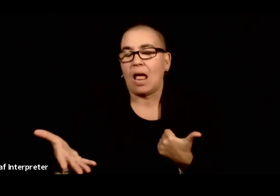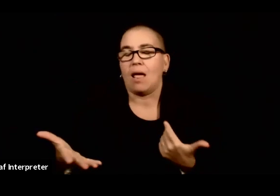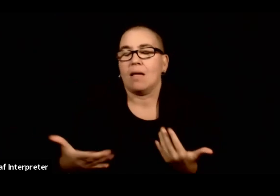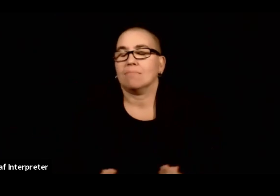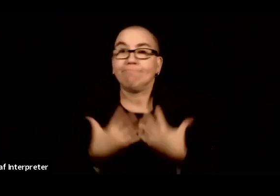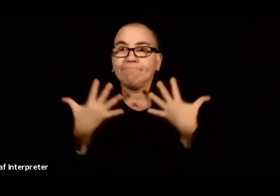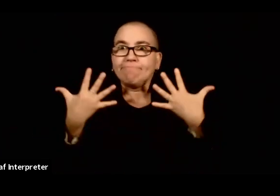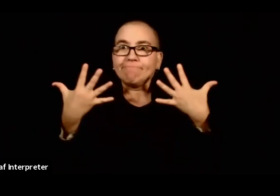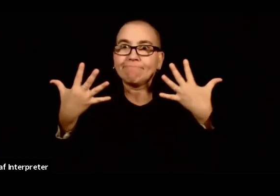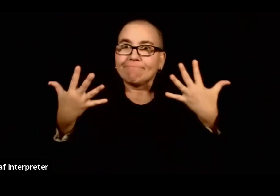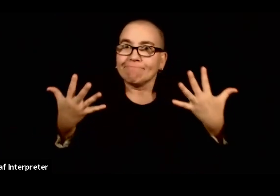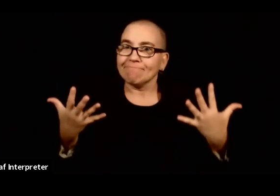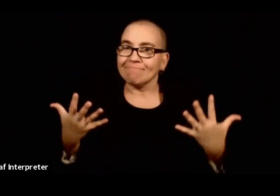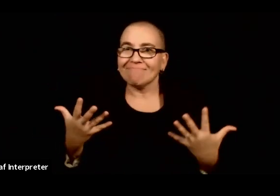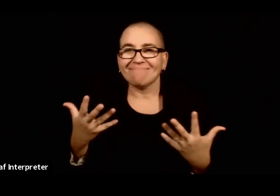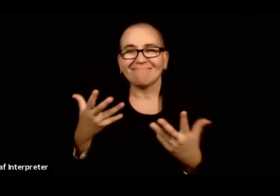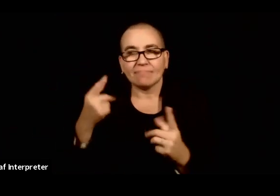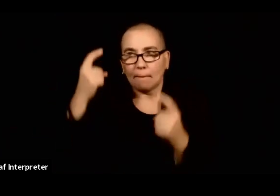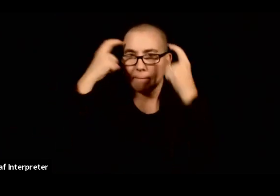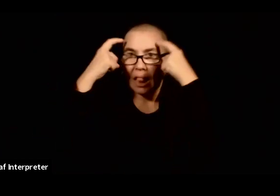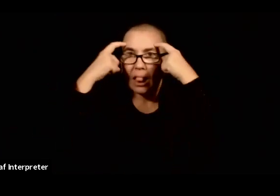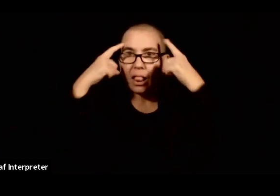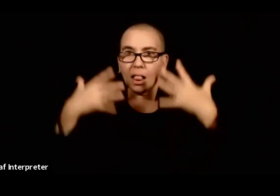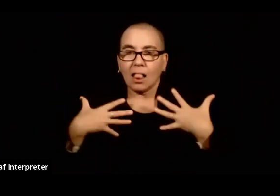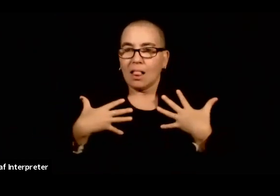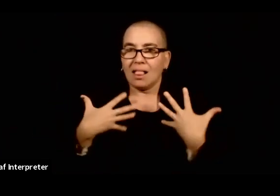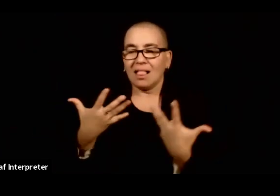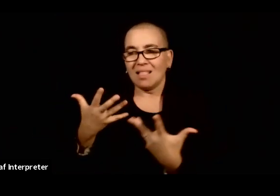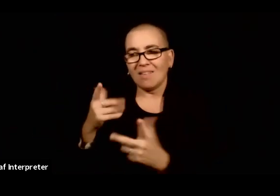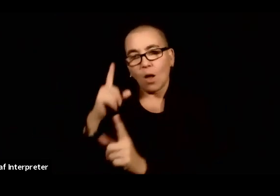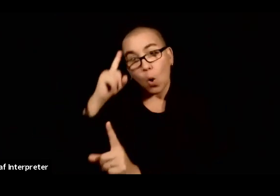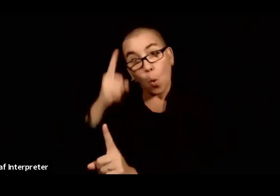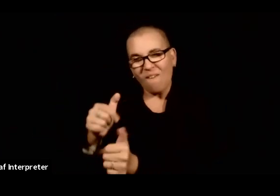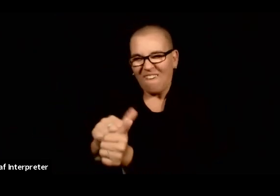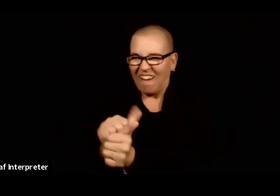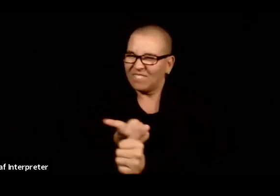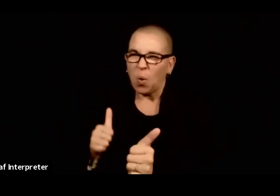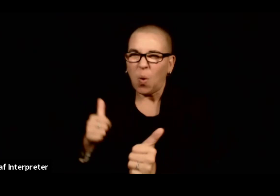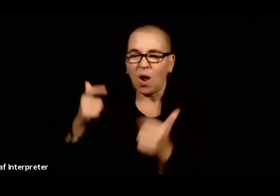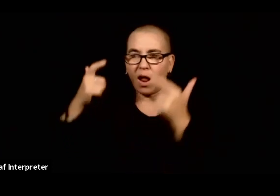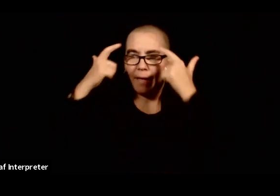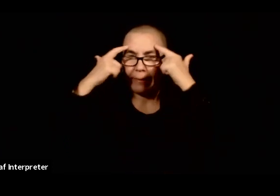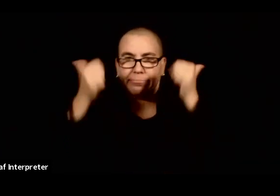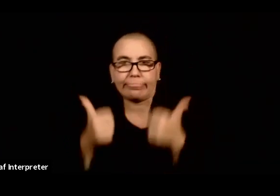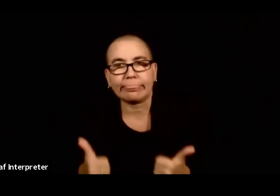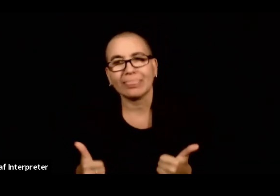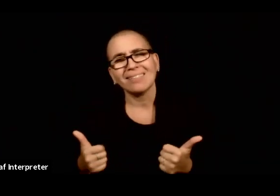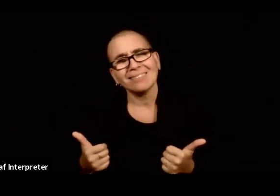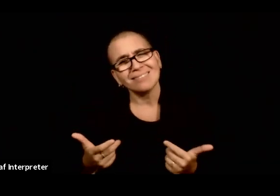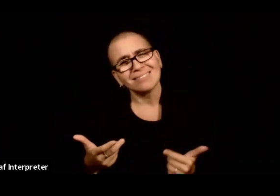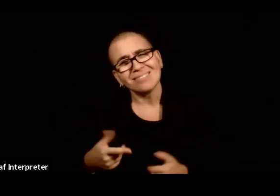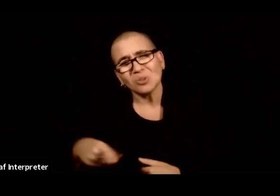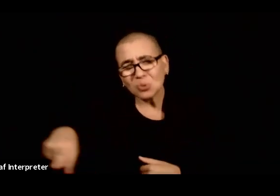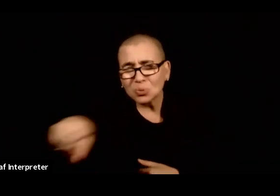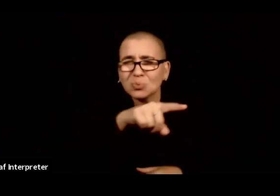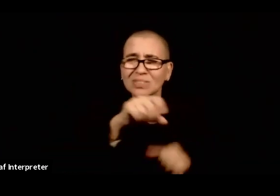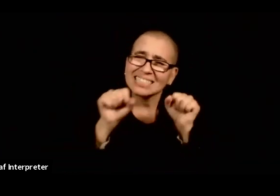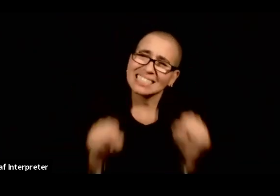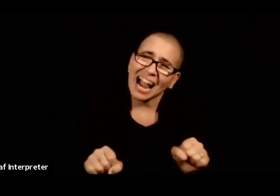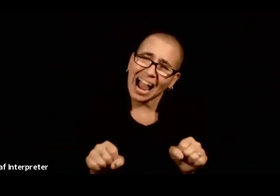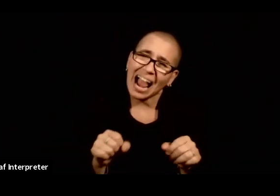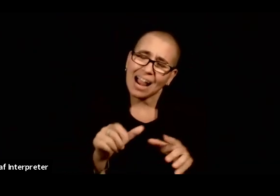are absolutely things that can be done to make it safe to reunite loved ones and people living